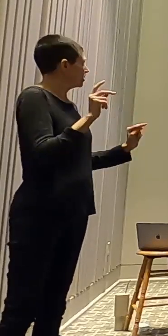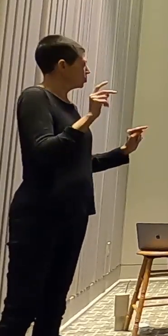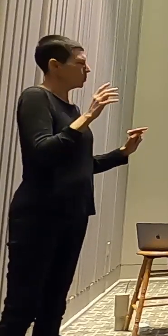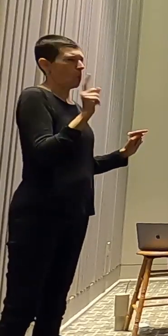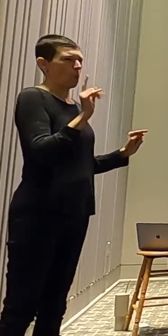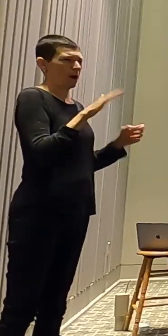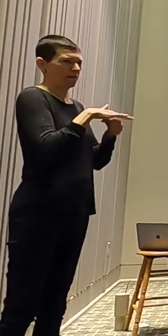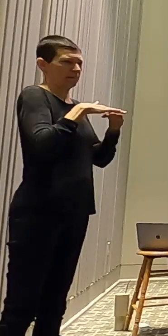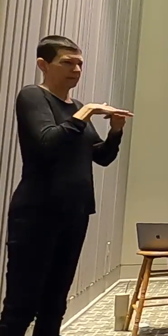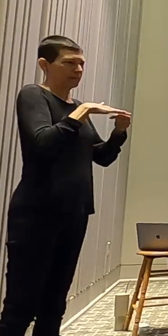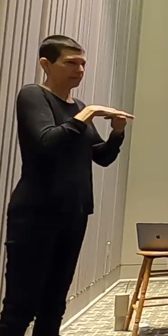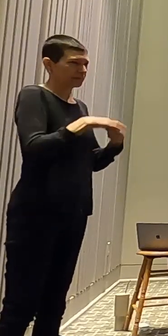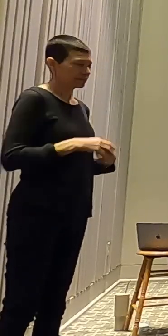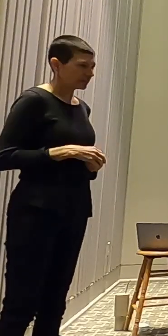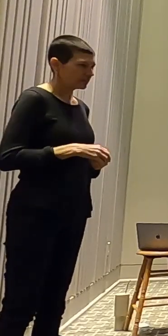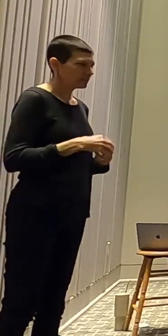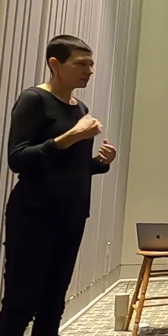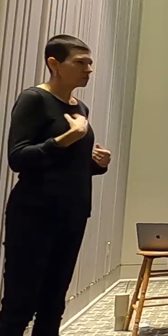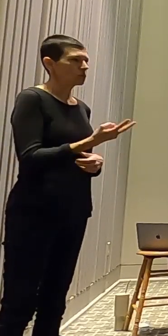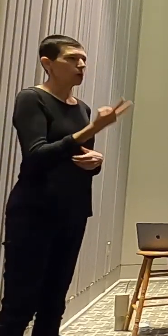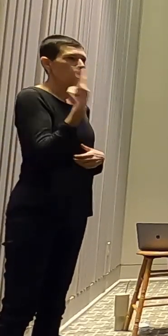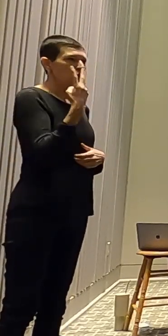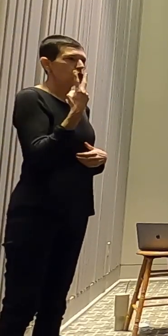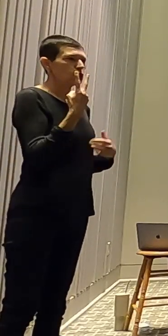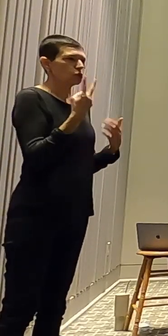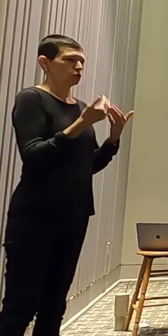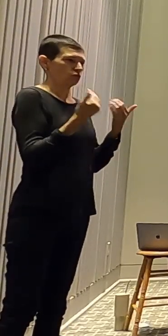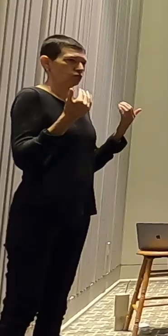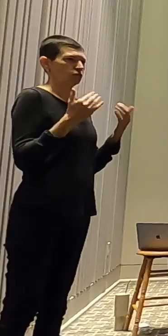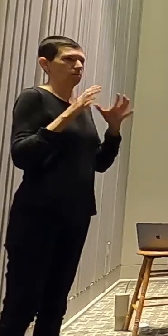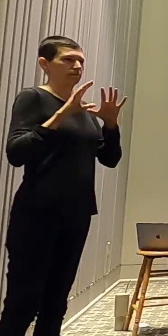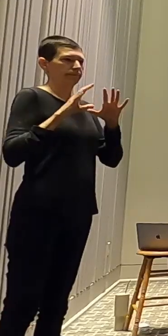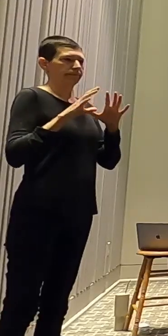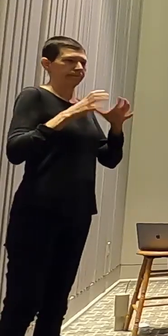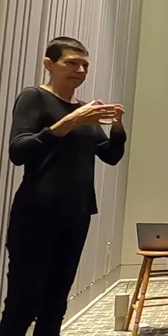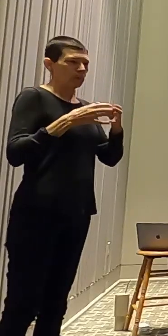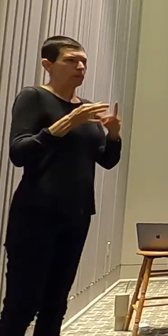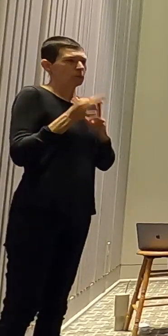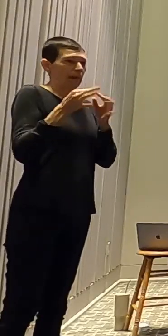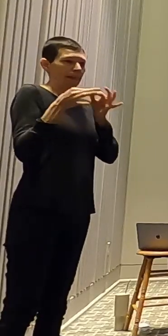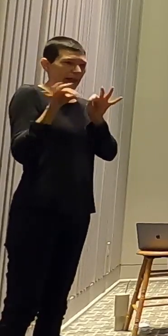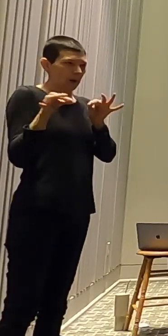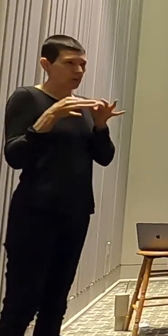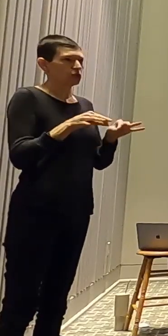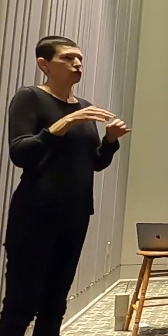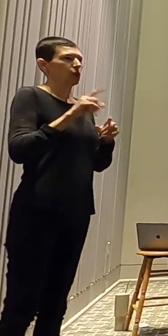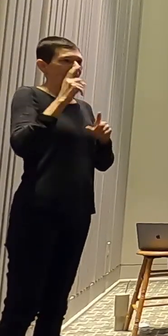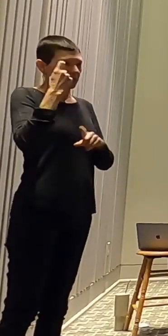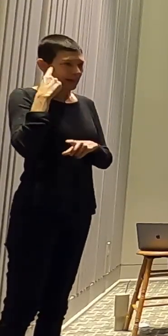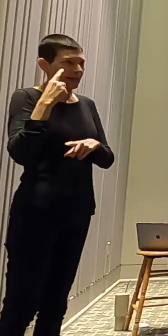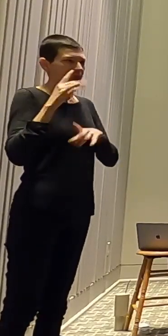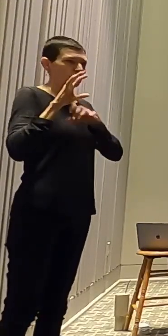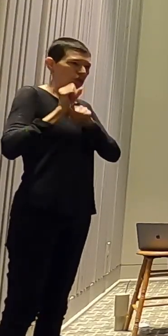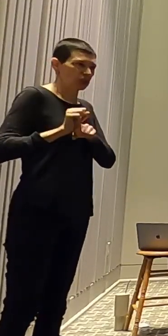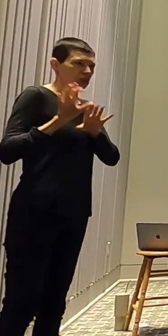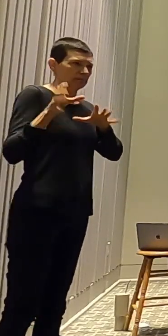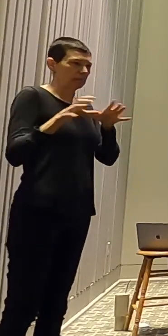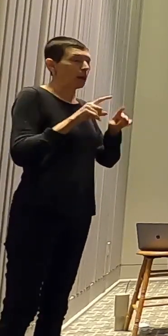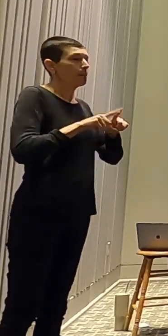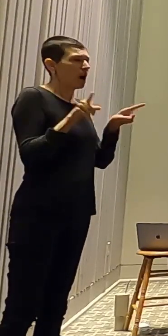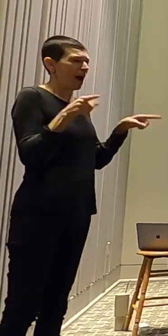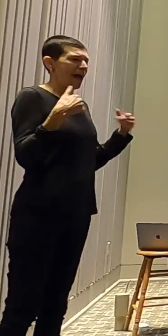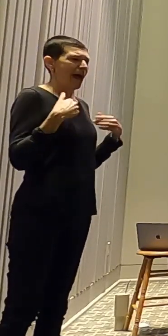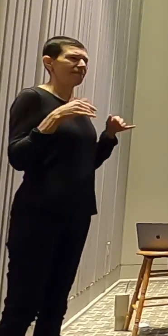they're in. They're two distinct nations with unique languages, governance, and traditions, although they share